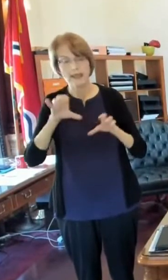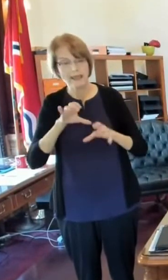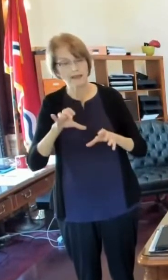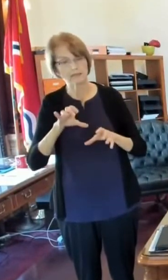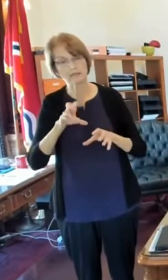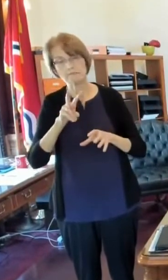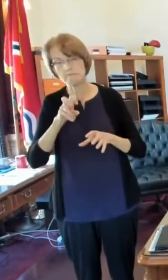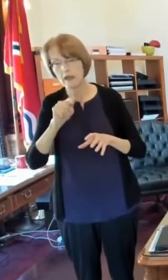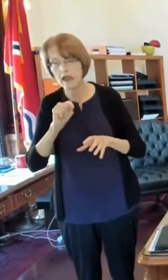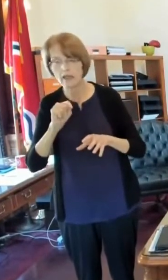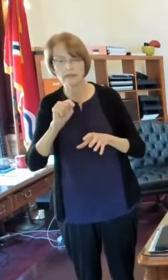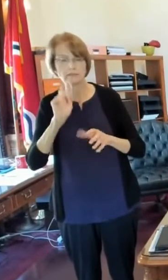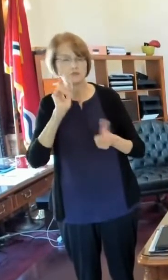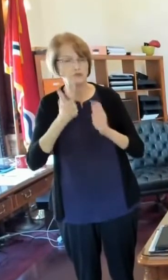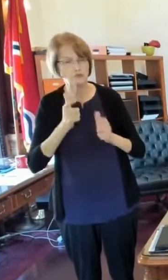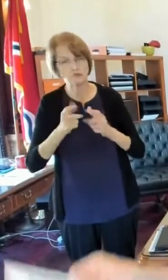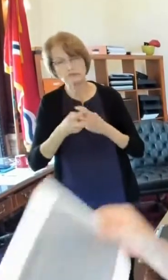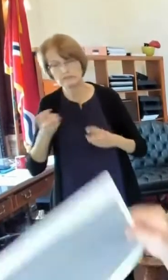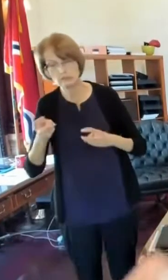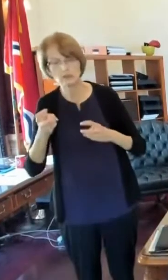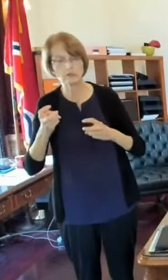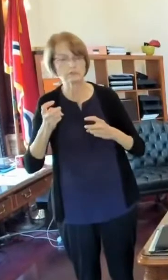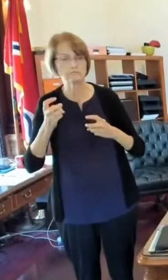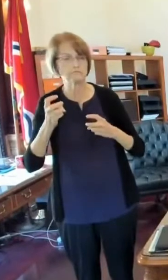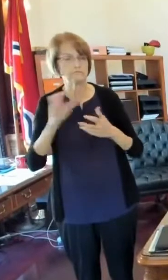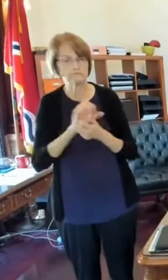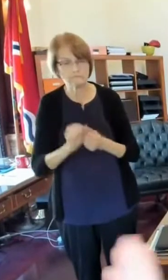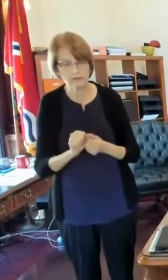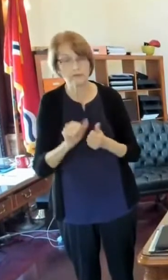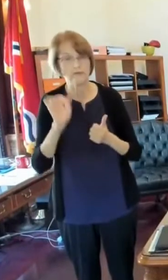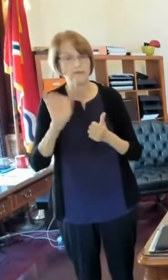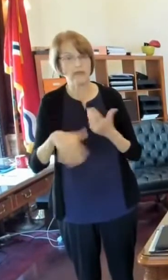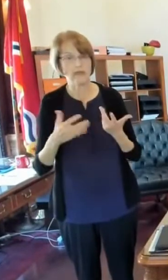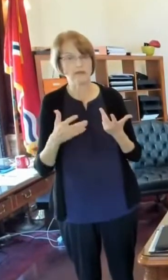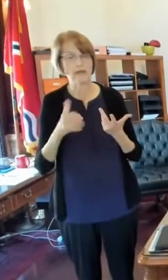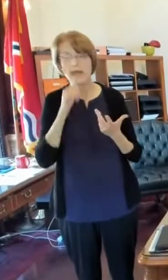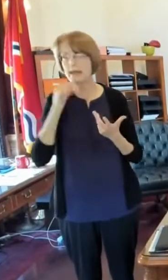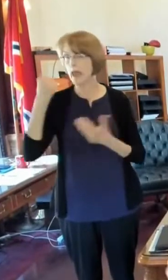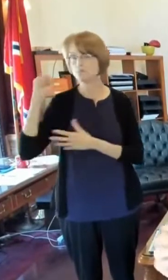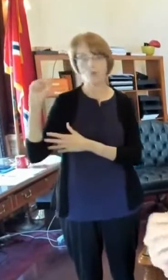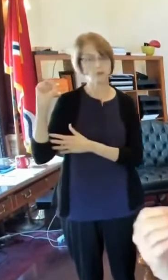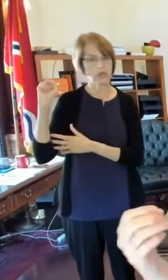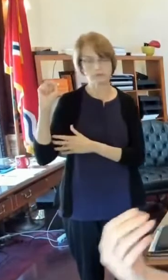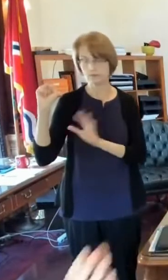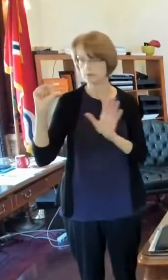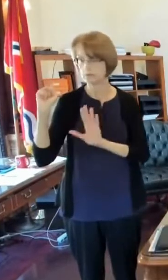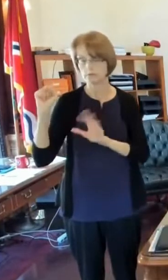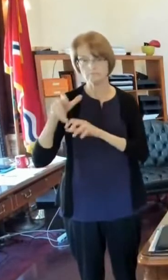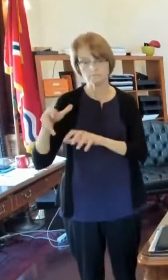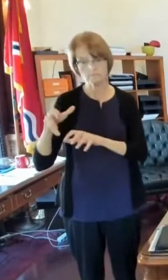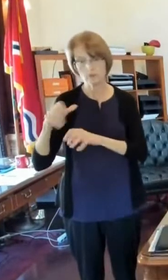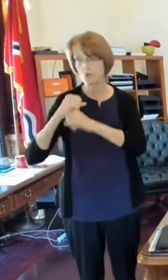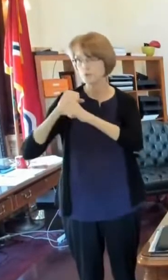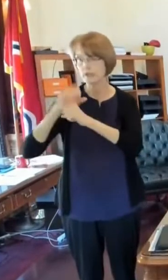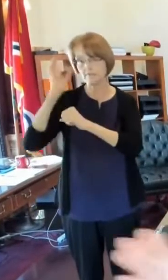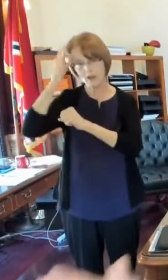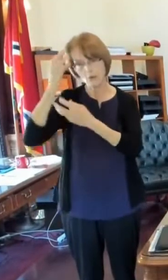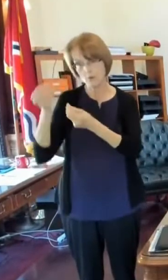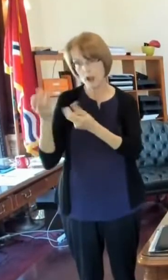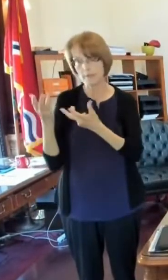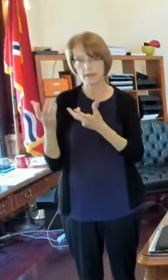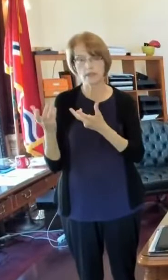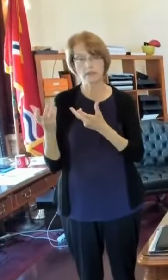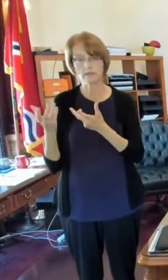violent perpetrators of crime. Not protests, not protecting federal properties, nobody